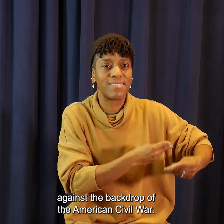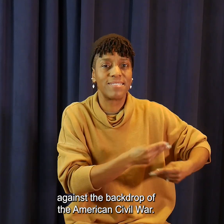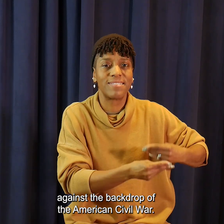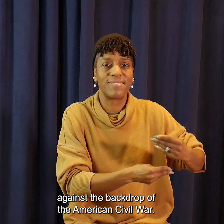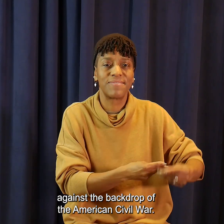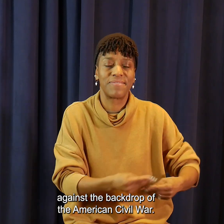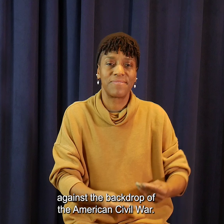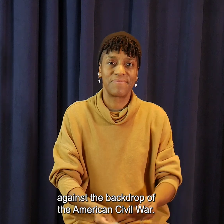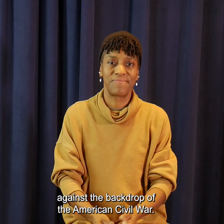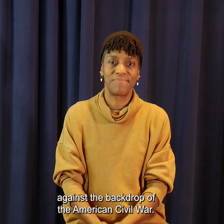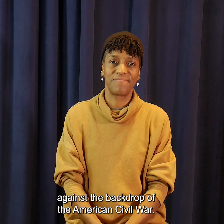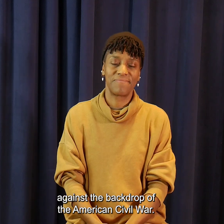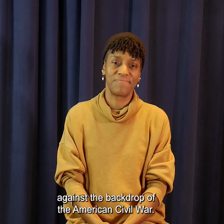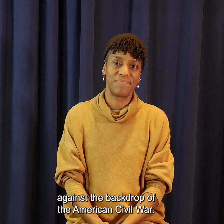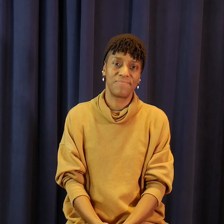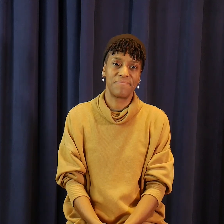the American Civil War.